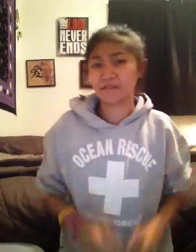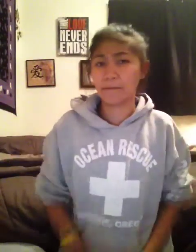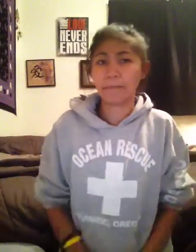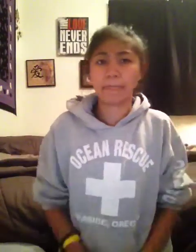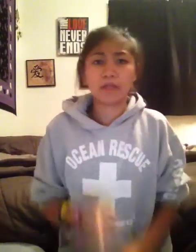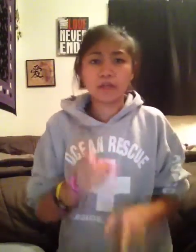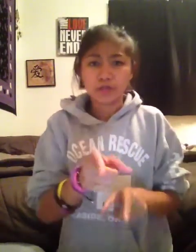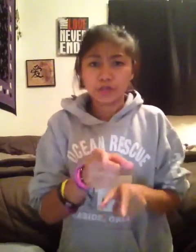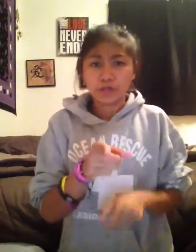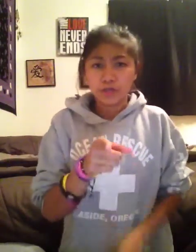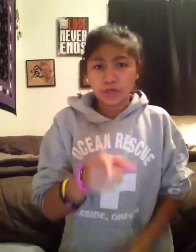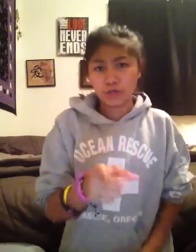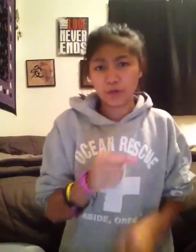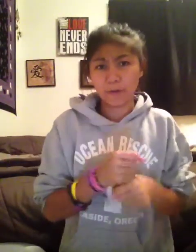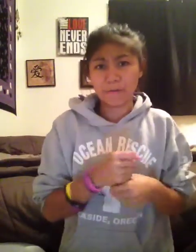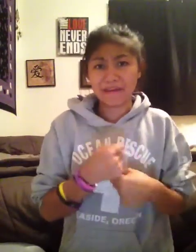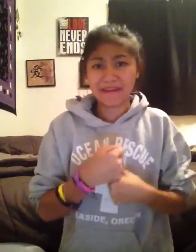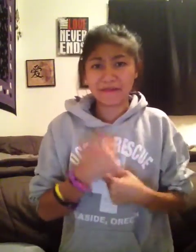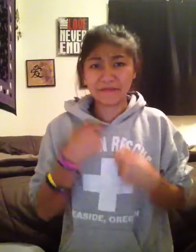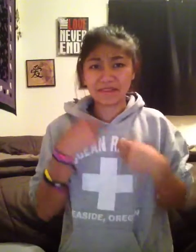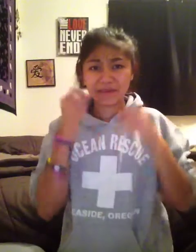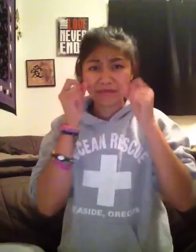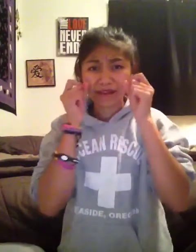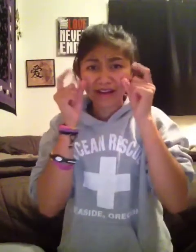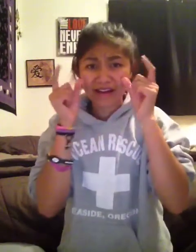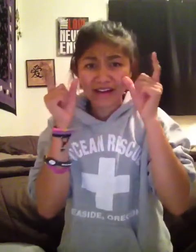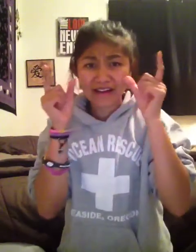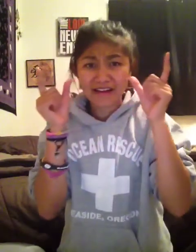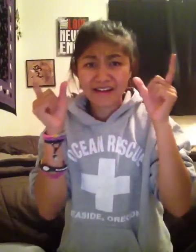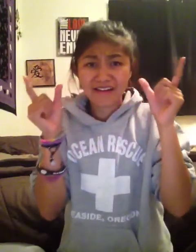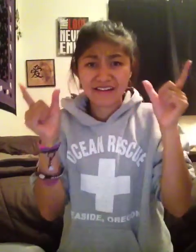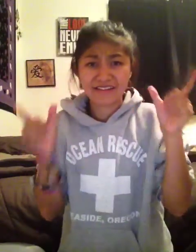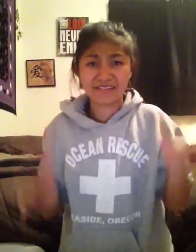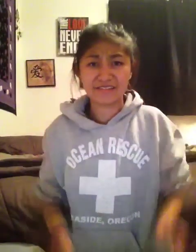eyes. You opened up my eyes.